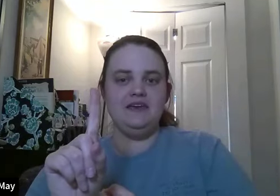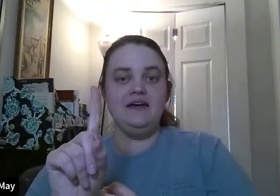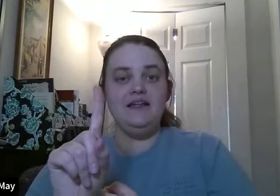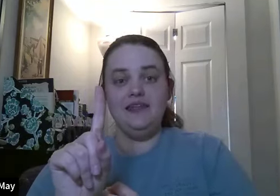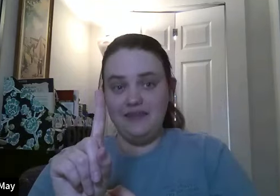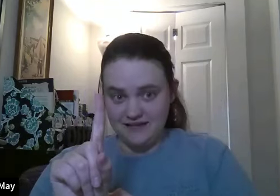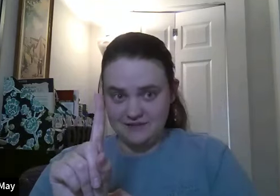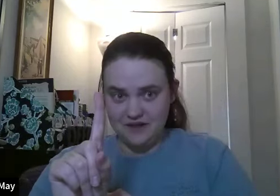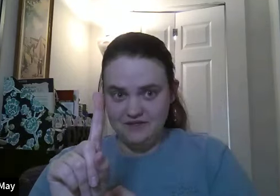Then last month.